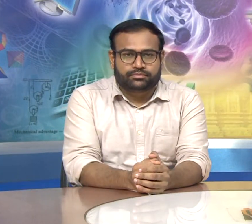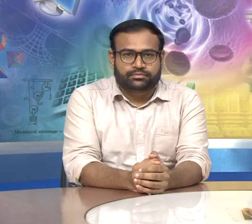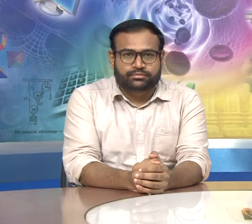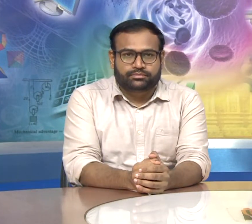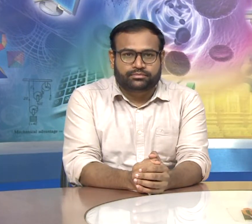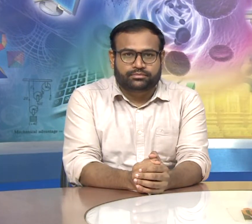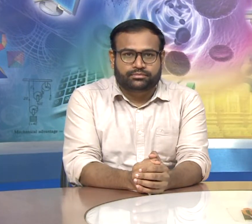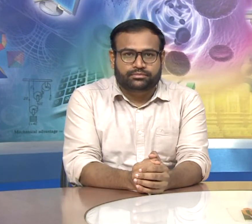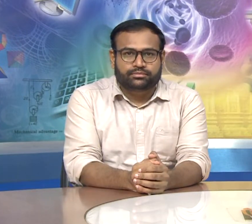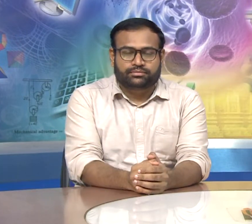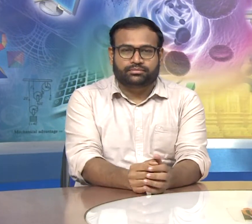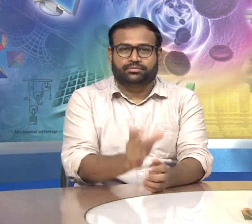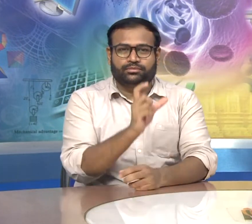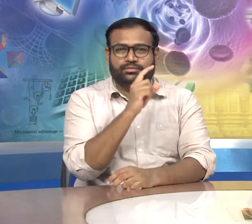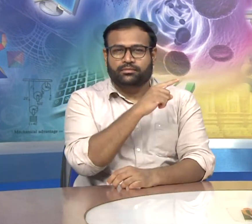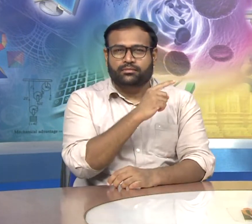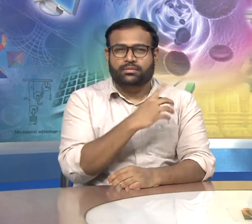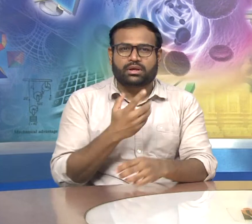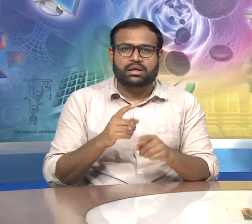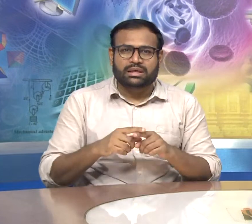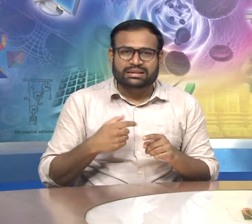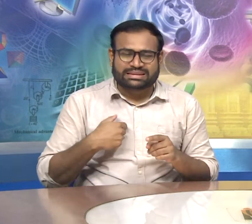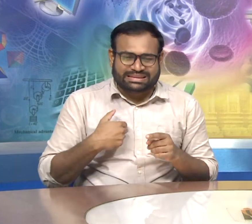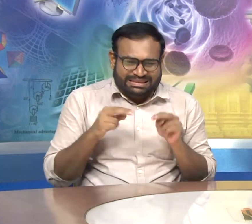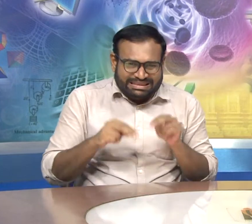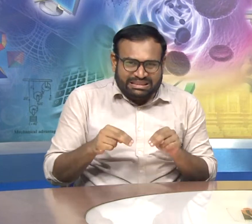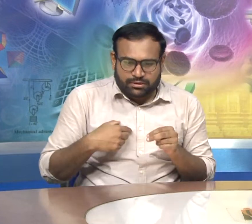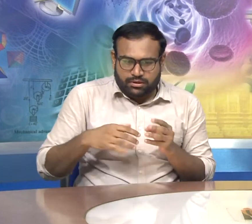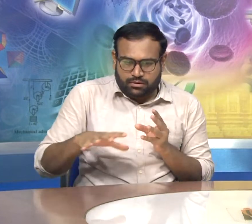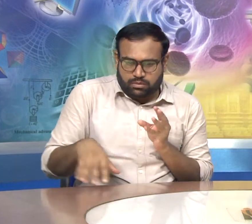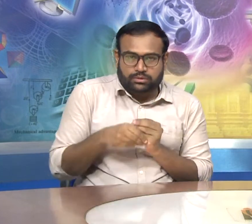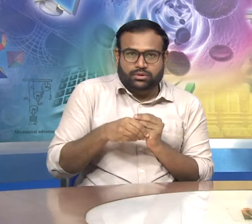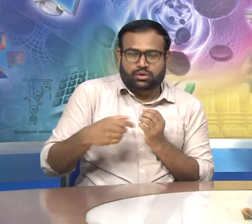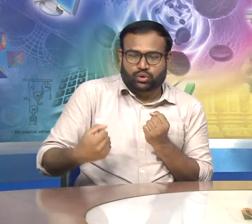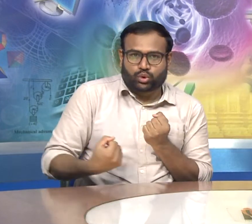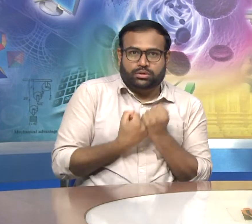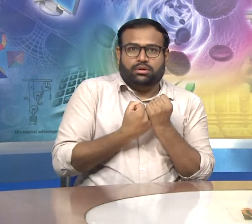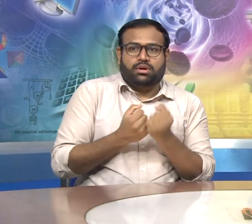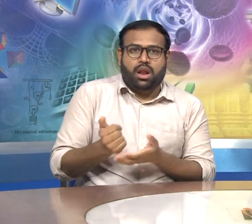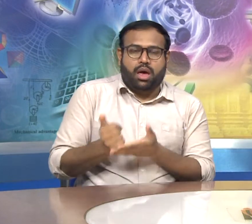not desirable for that. Next word is supplement.